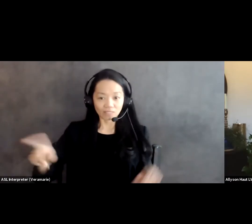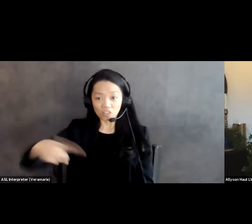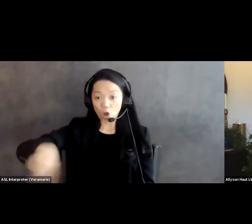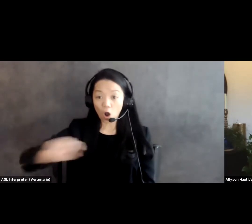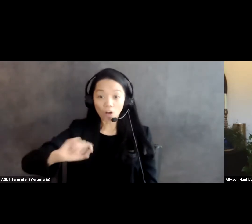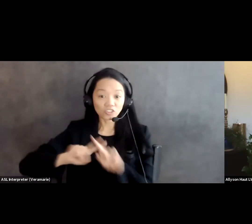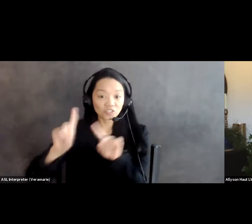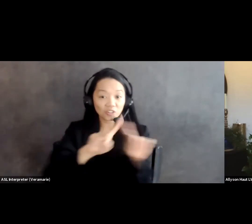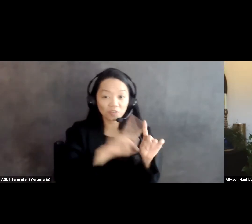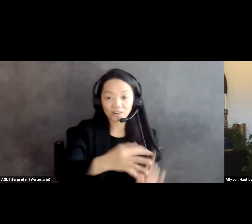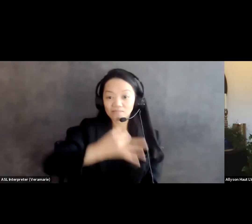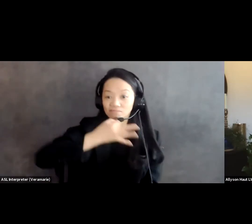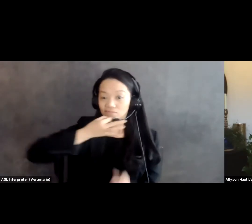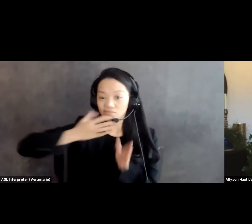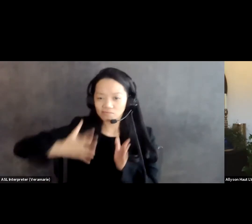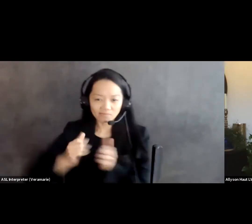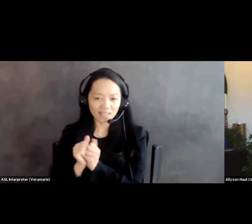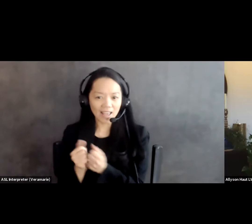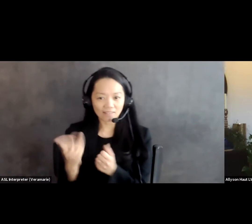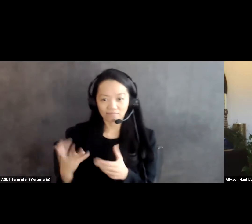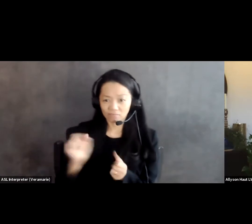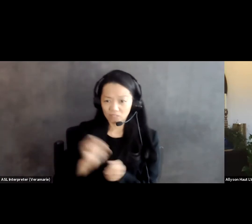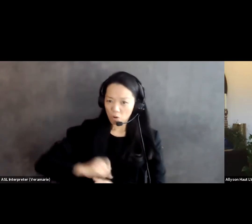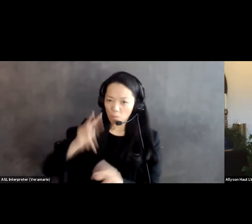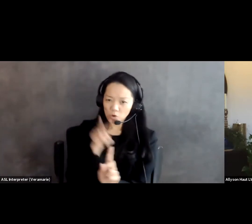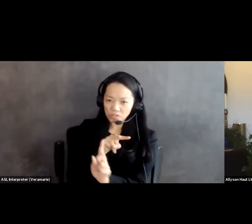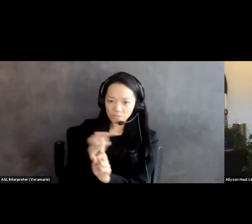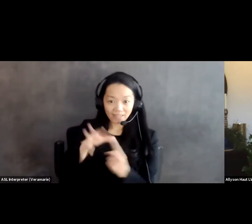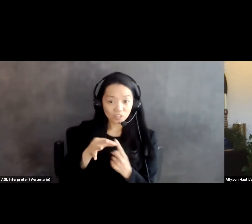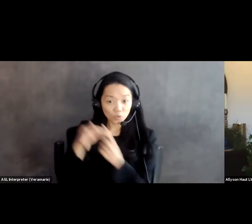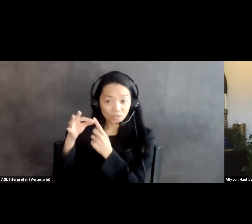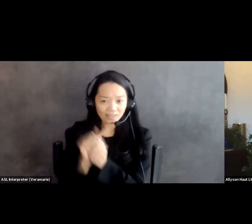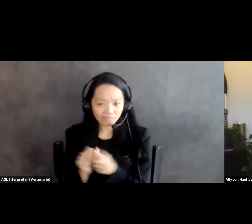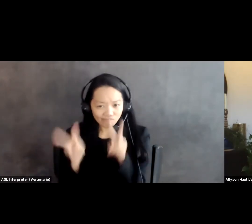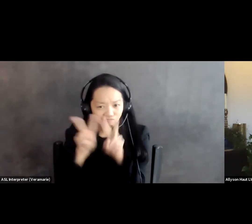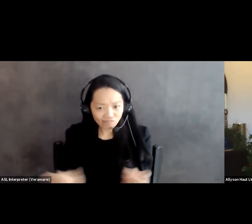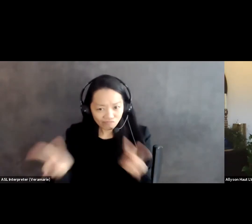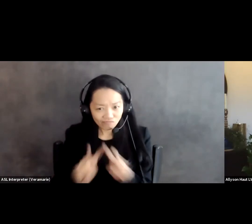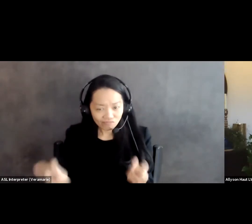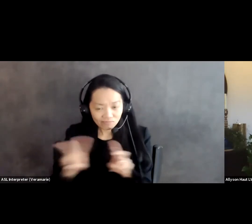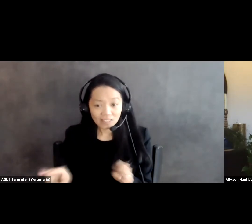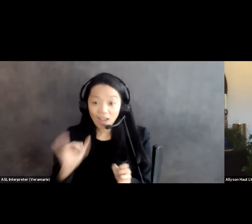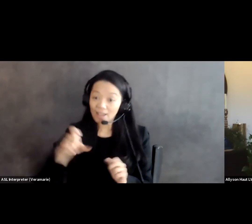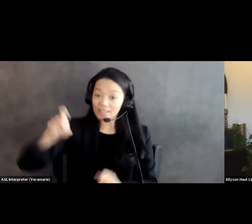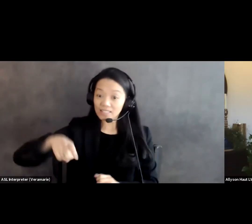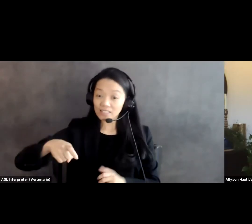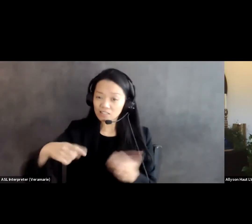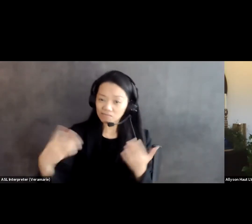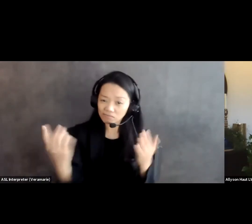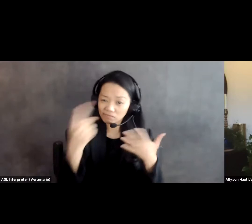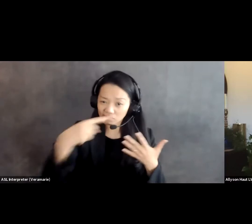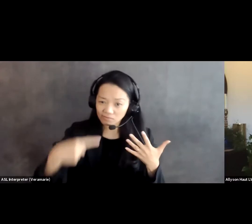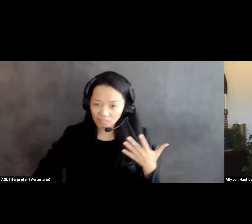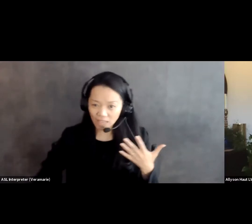us unique perspectives and in-depth analysis, highlighting needs and identifying pathways to change. It